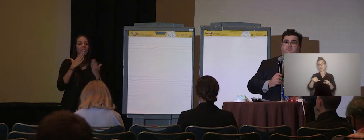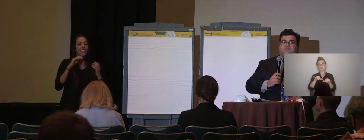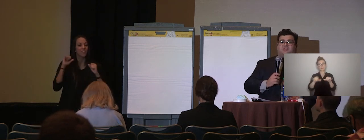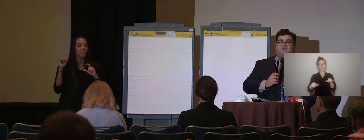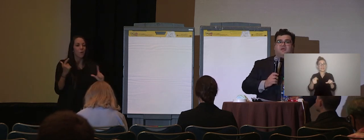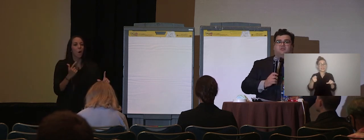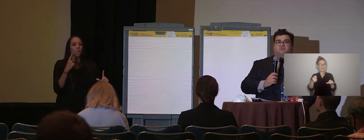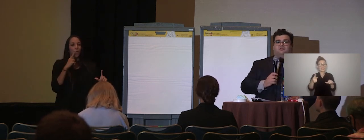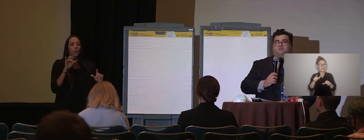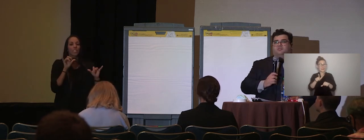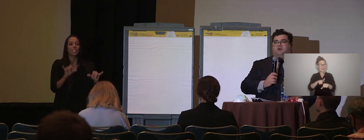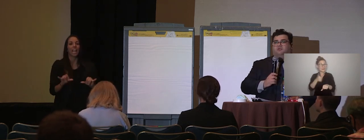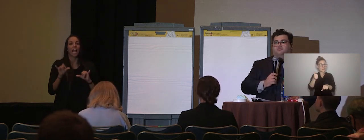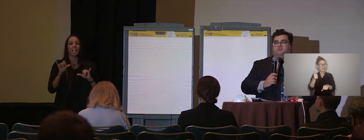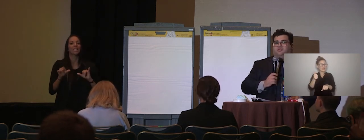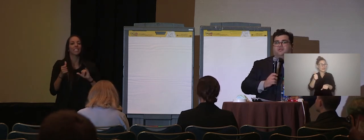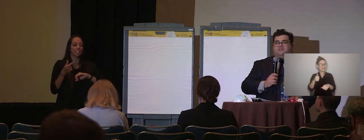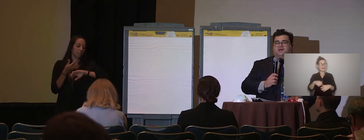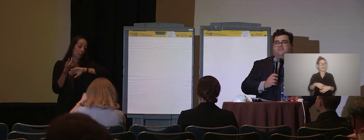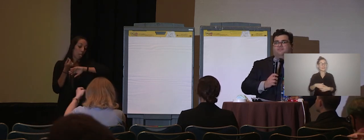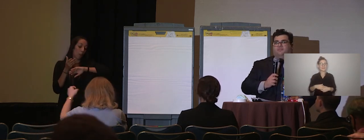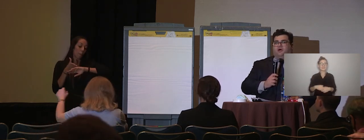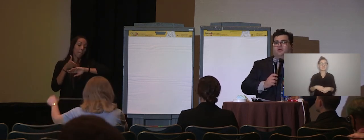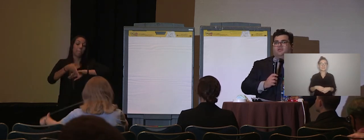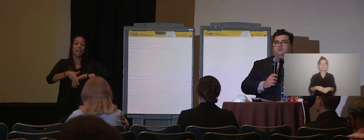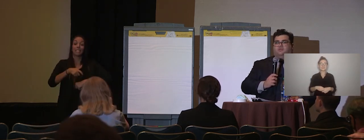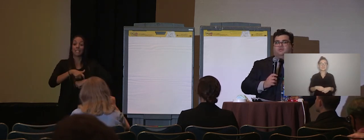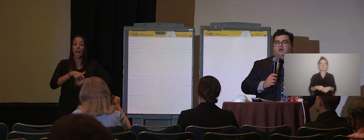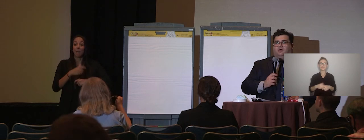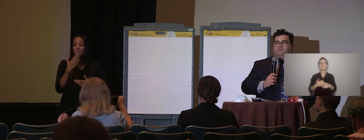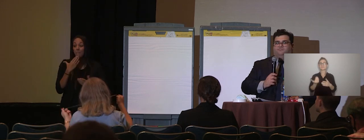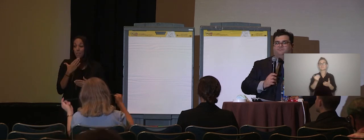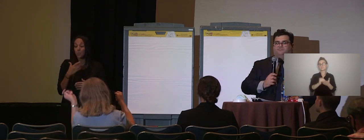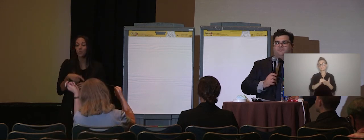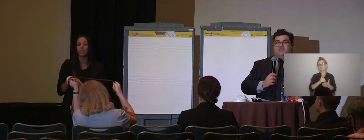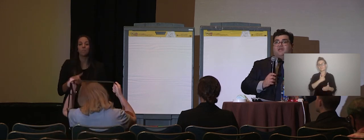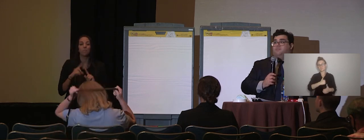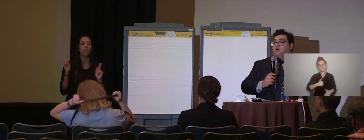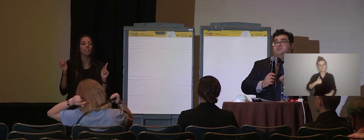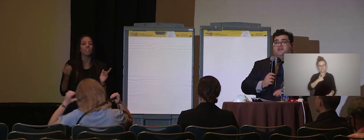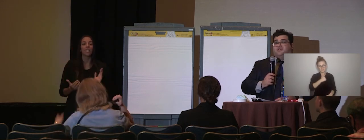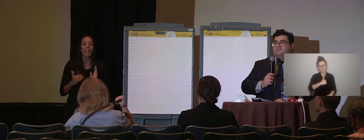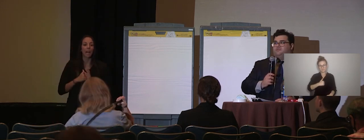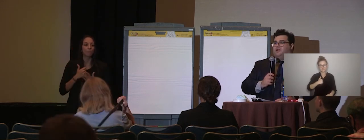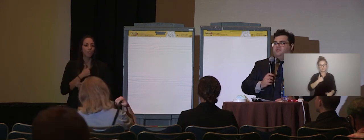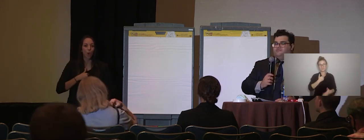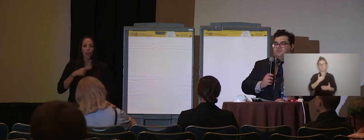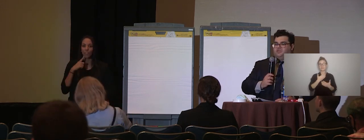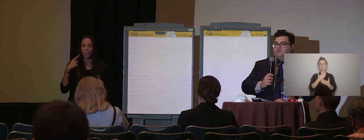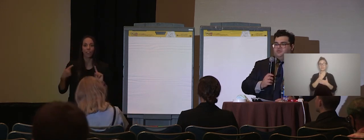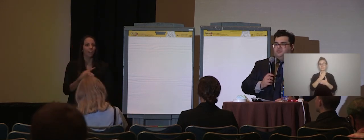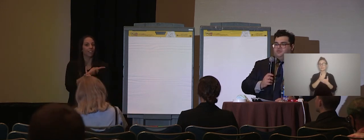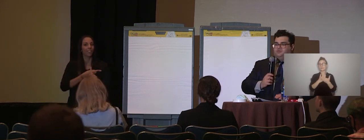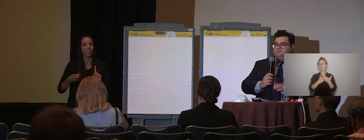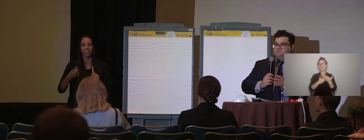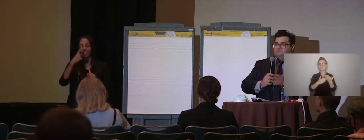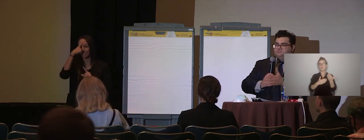for sticking around a little bit longer than the cut time, but again, I apologize for kind of the